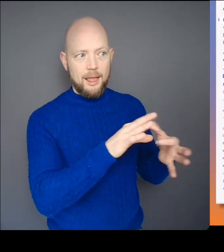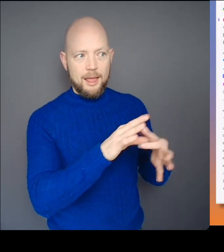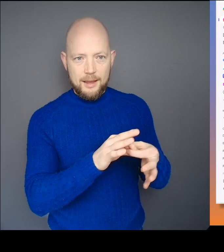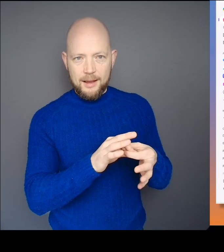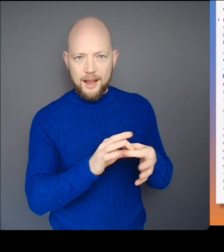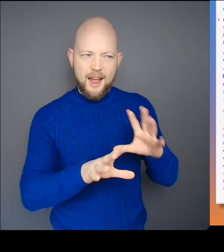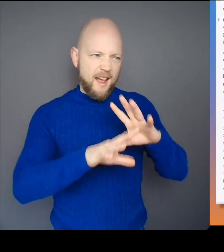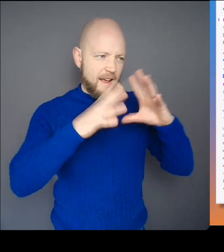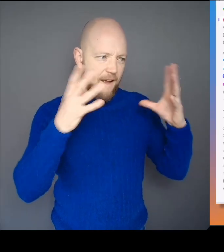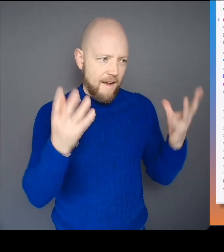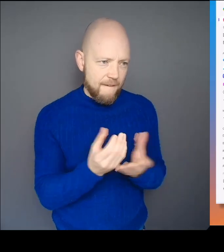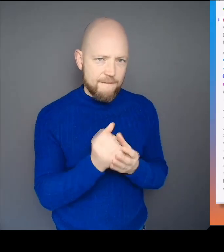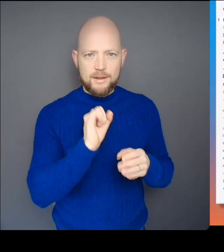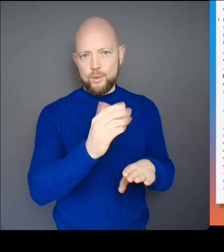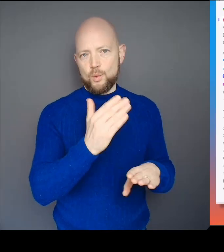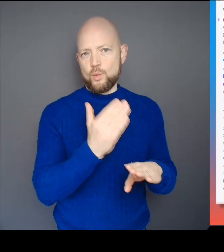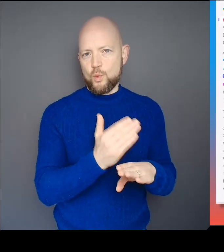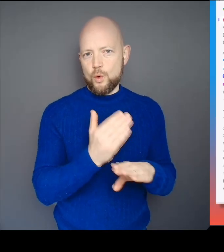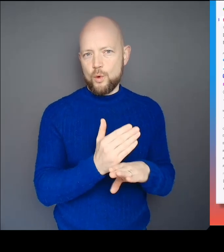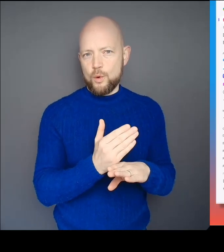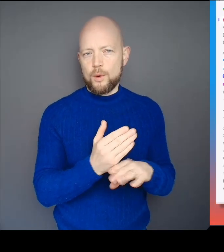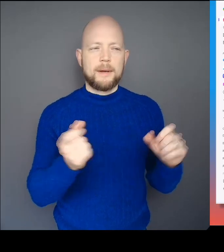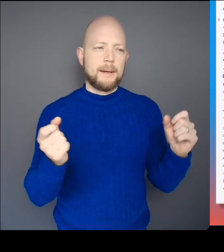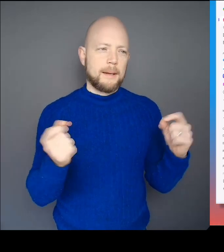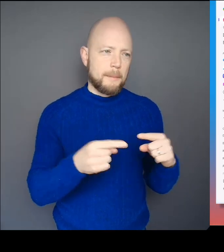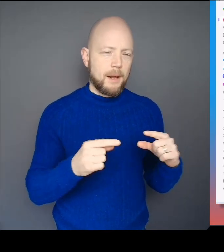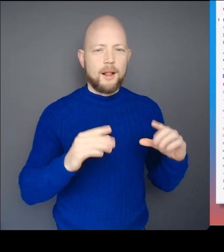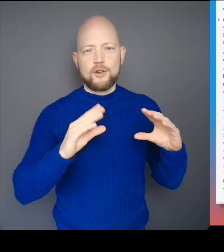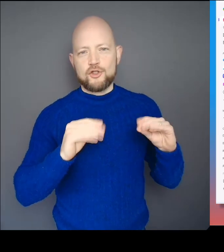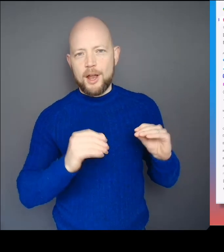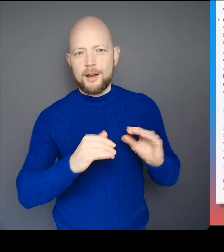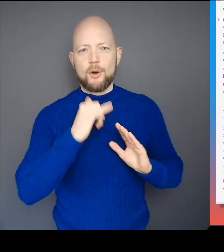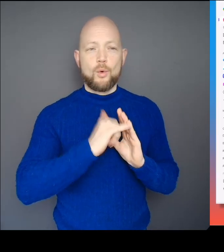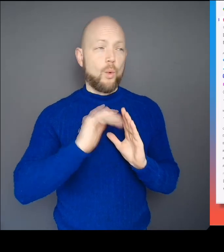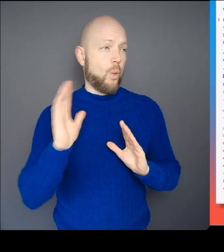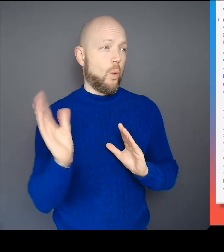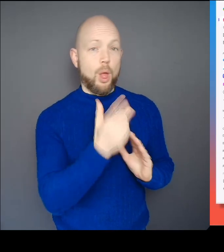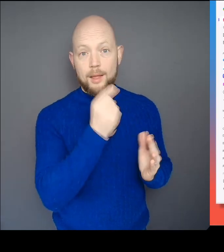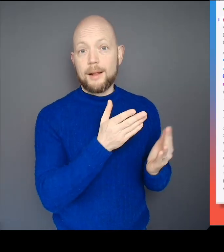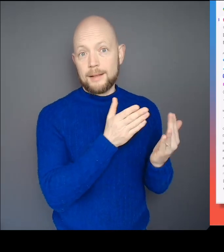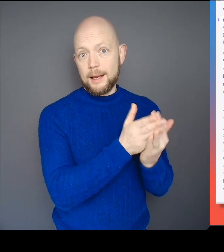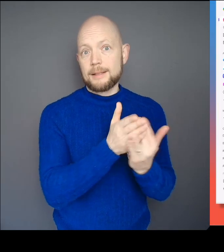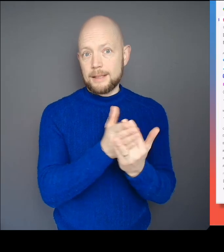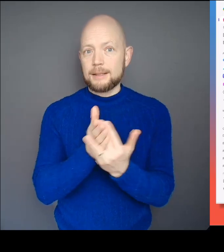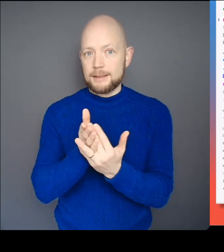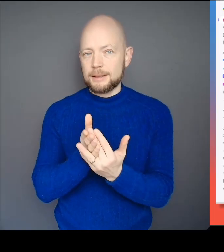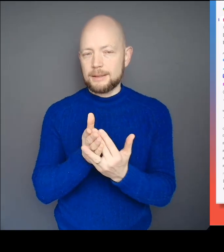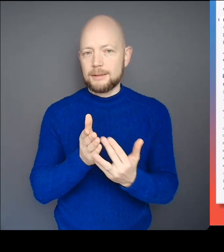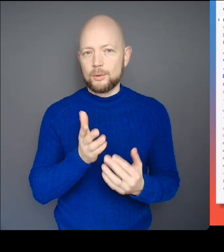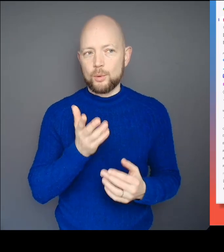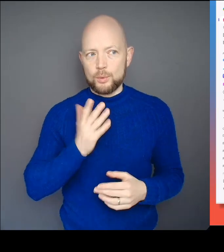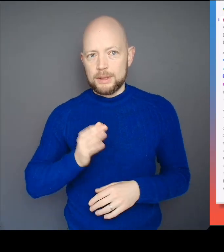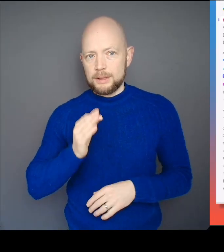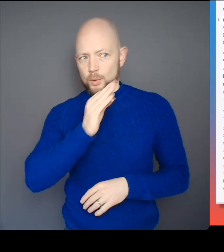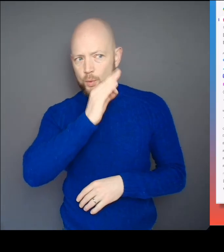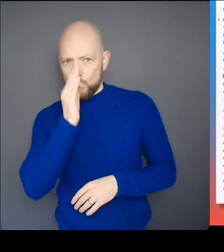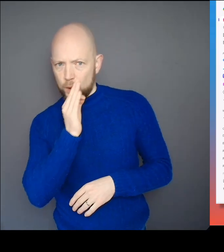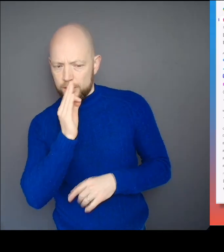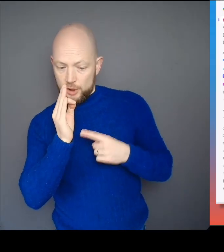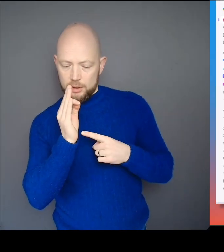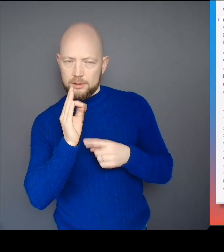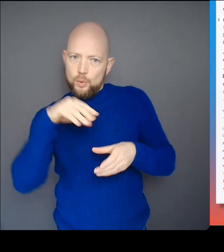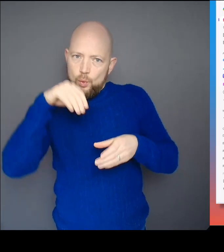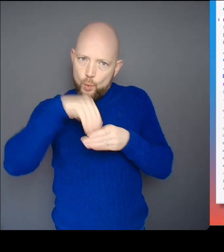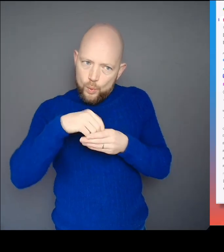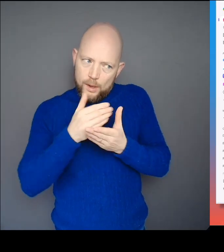remember this is grounded on, connected to everything you've got at work, all of your emails, Teams, chats, documents, the whole thing. And so you have to